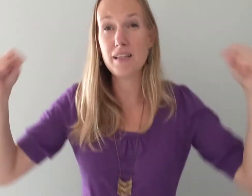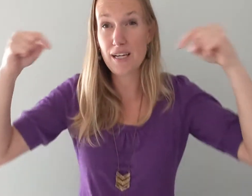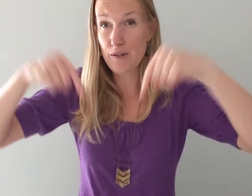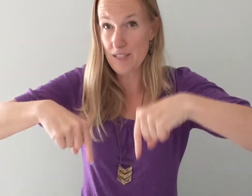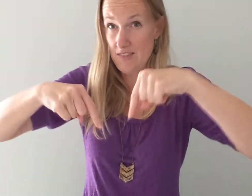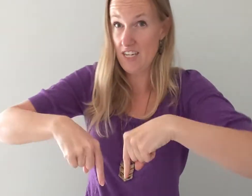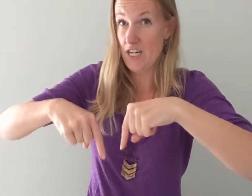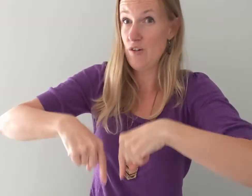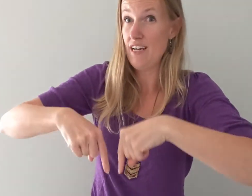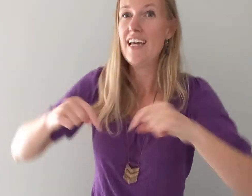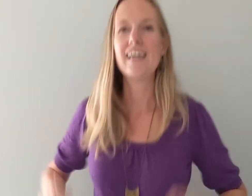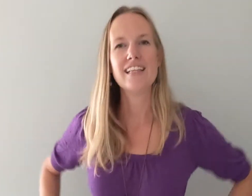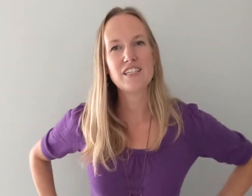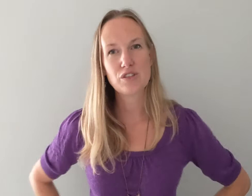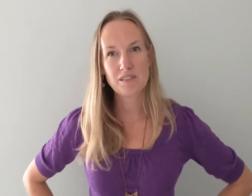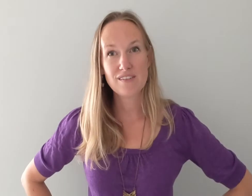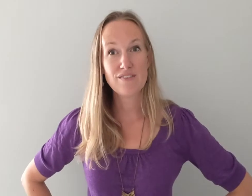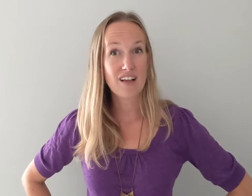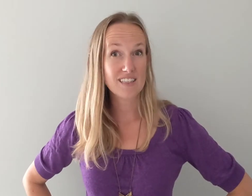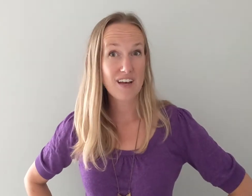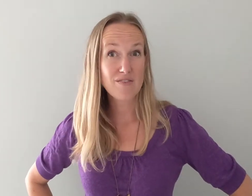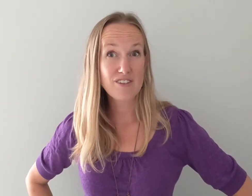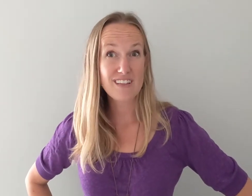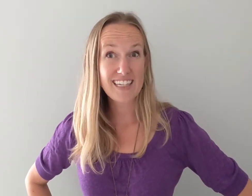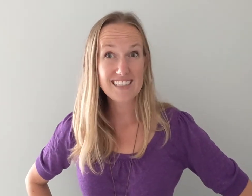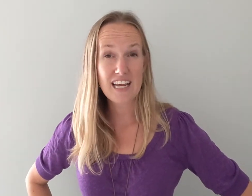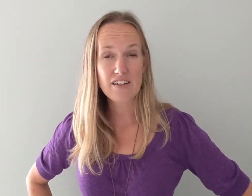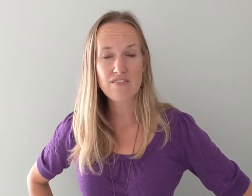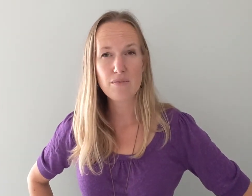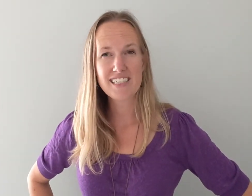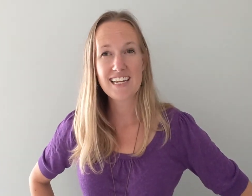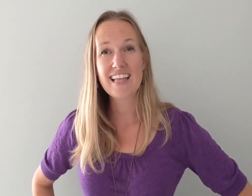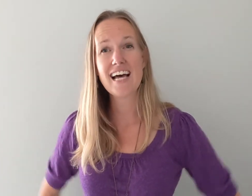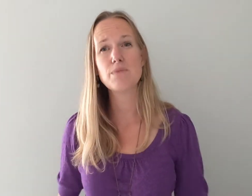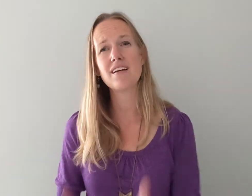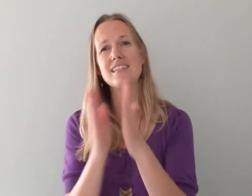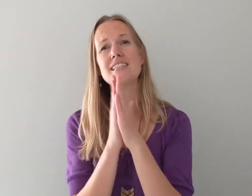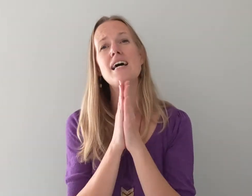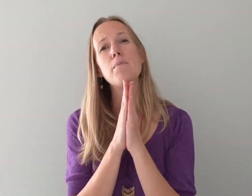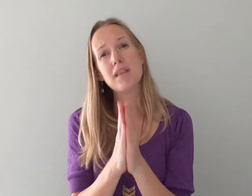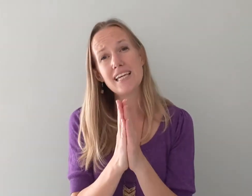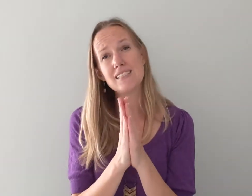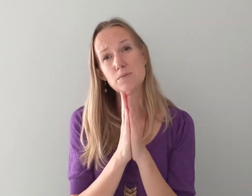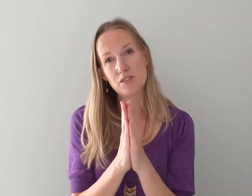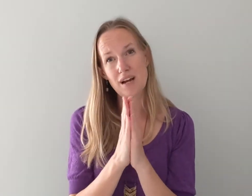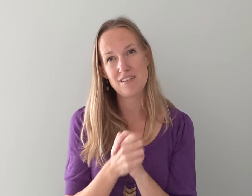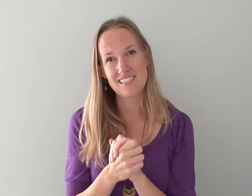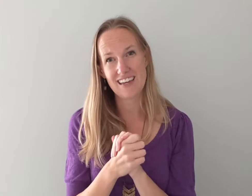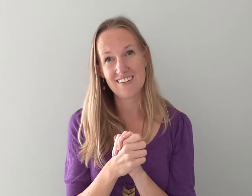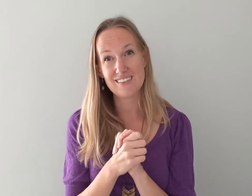below this video in the description for lots of helpful links and other information. And last but not least, please subscribe to the channel so you